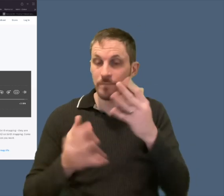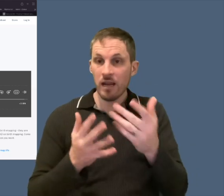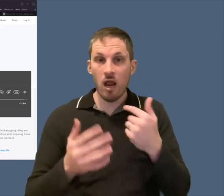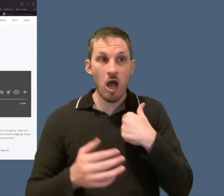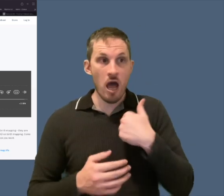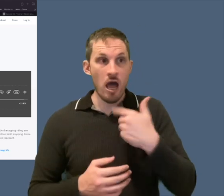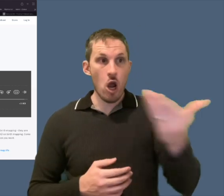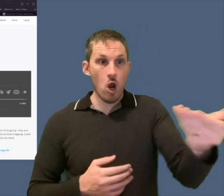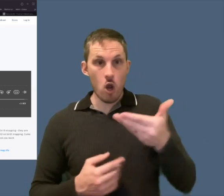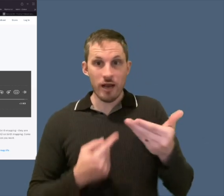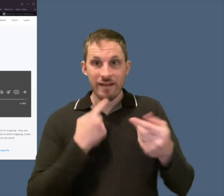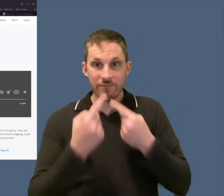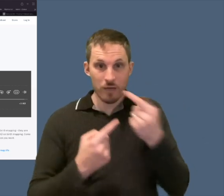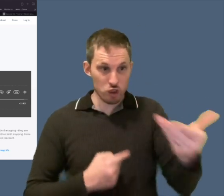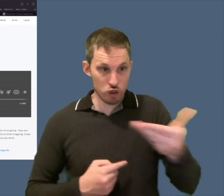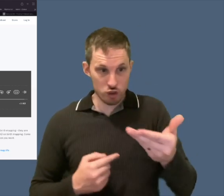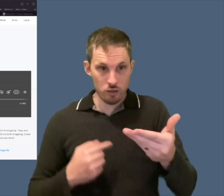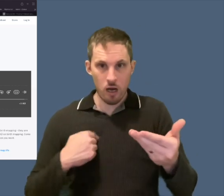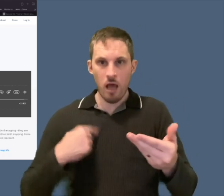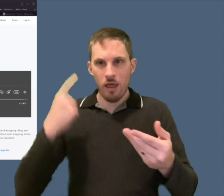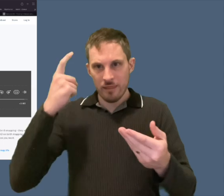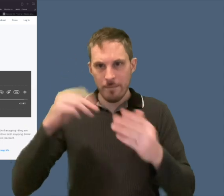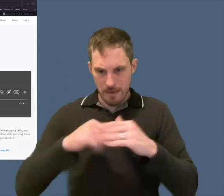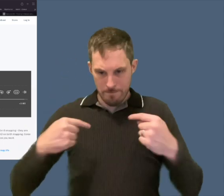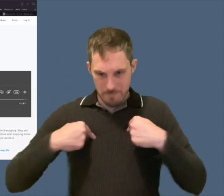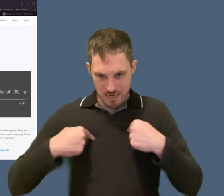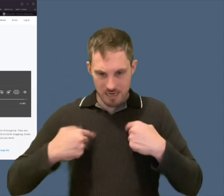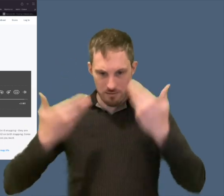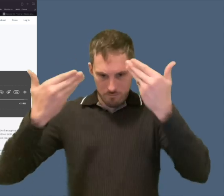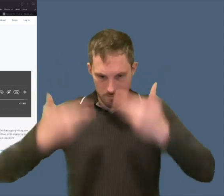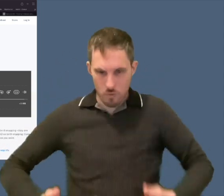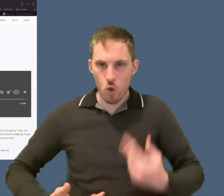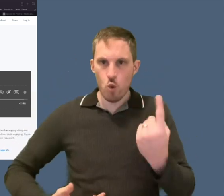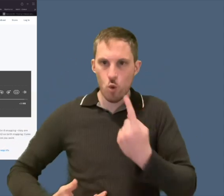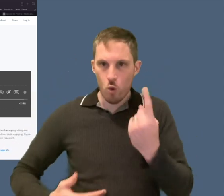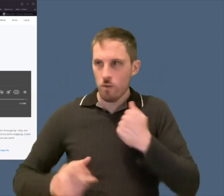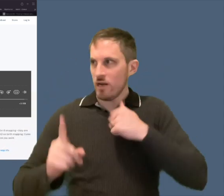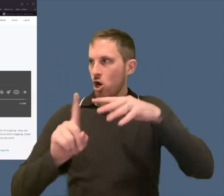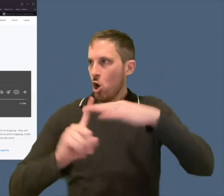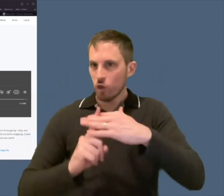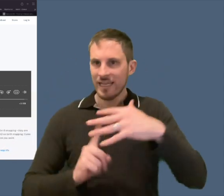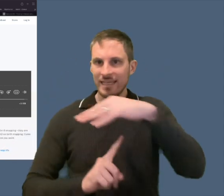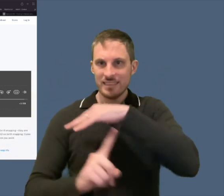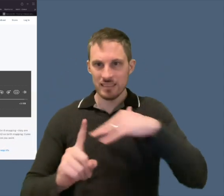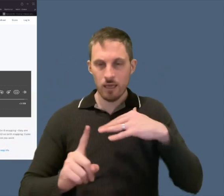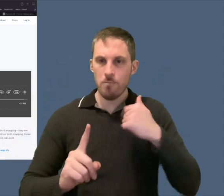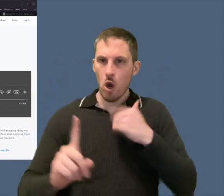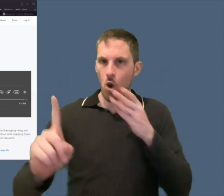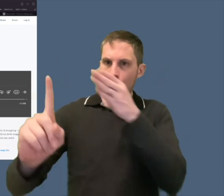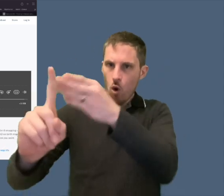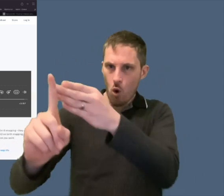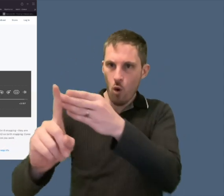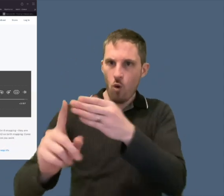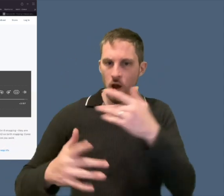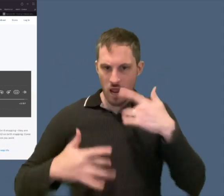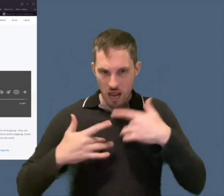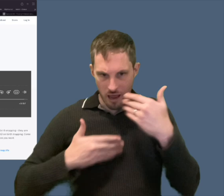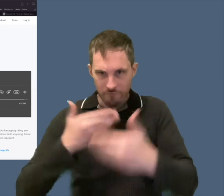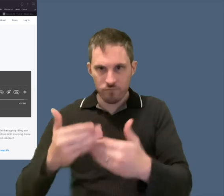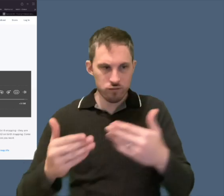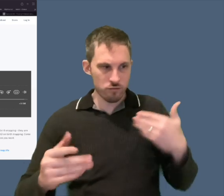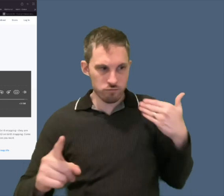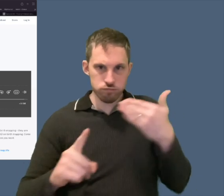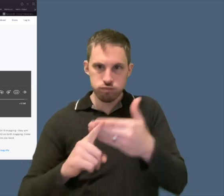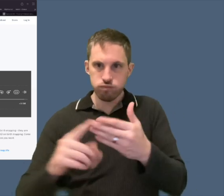into context with who I am, where I want to go, where I've been, what's my story. And that's going to